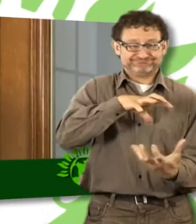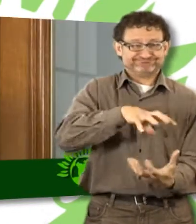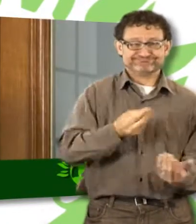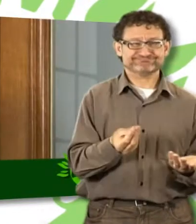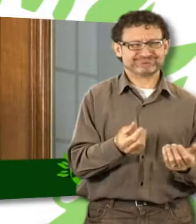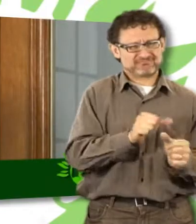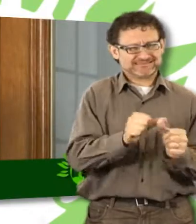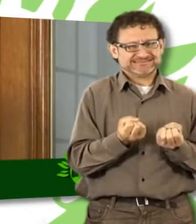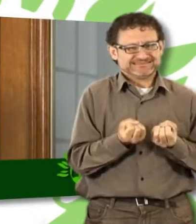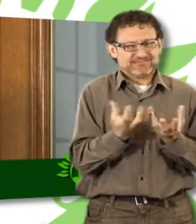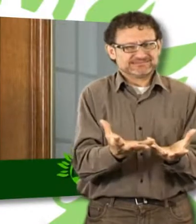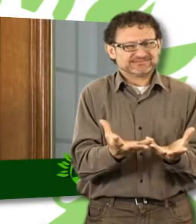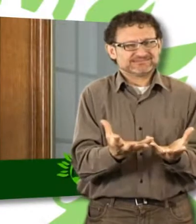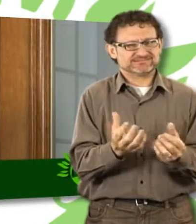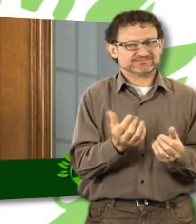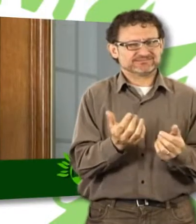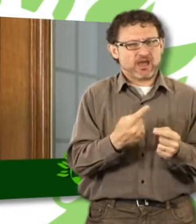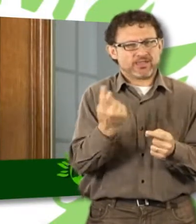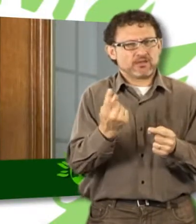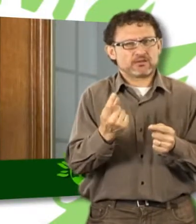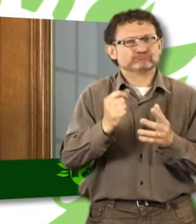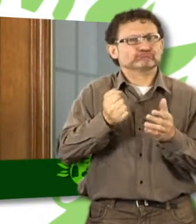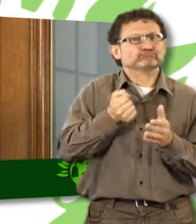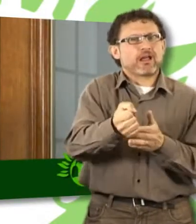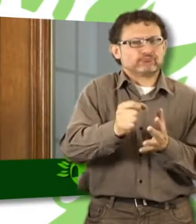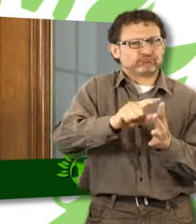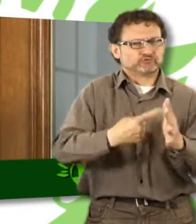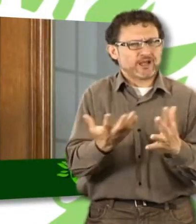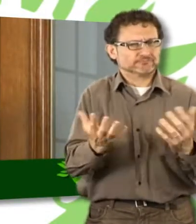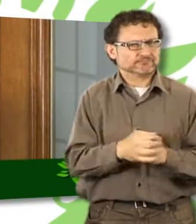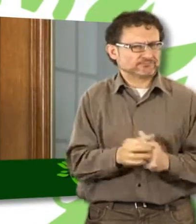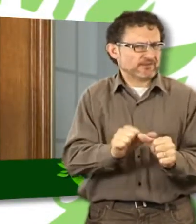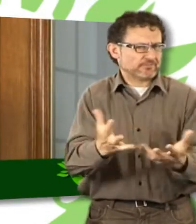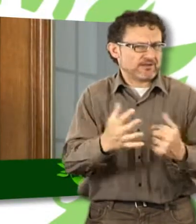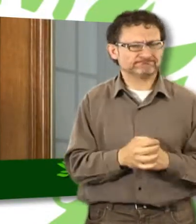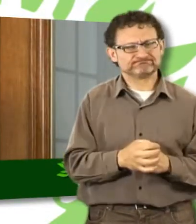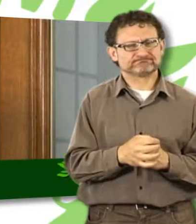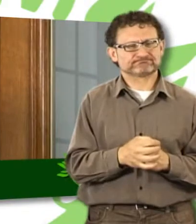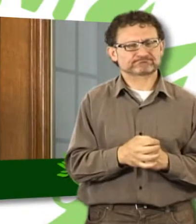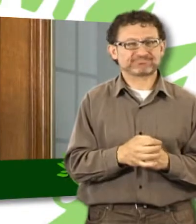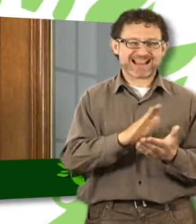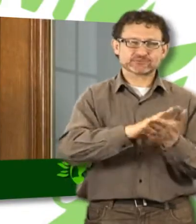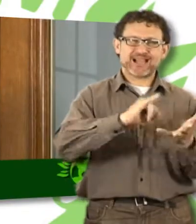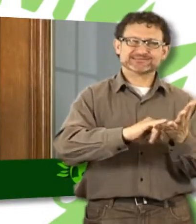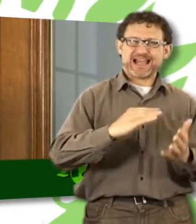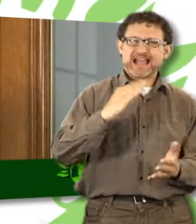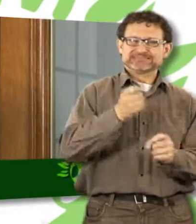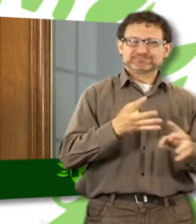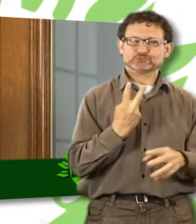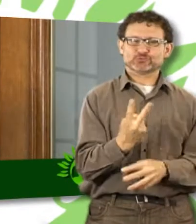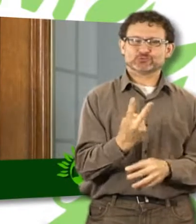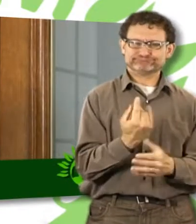direct rail services to Scotland. It doesn't have that now. It used to have direct rail services to the south coast of England for holidays. It doesn't have that